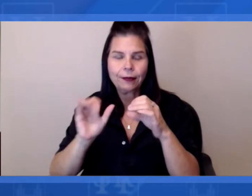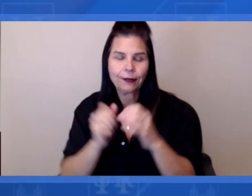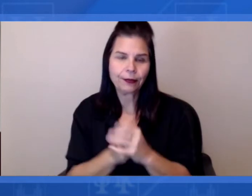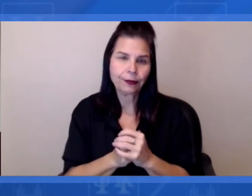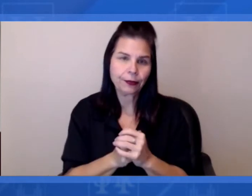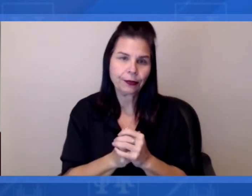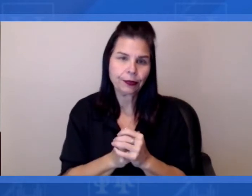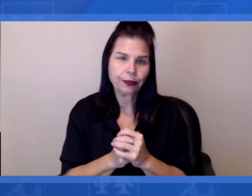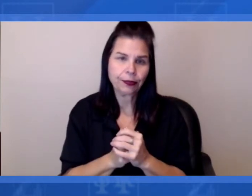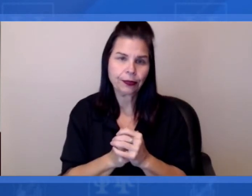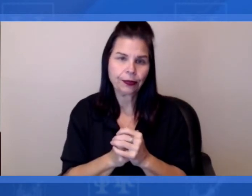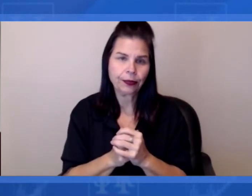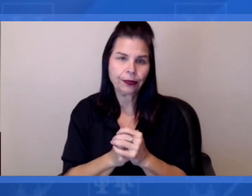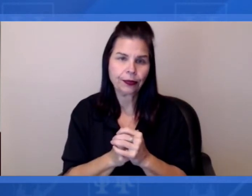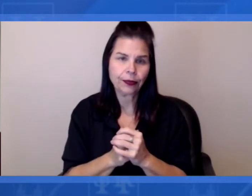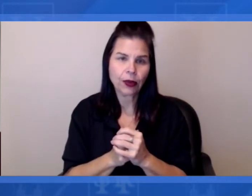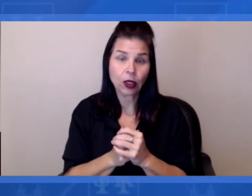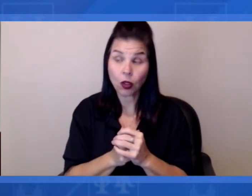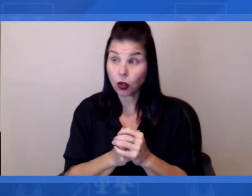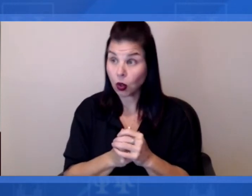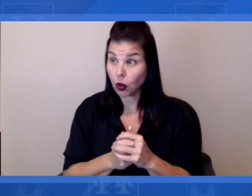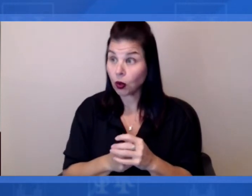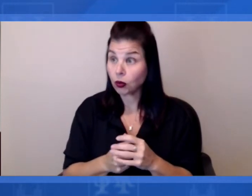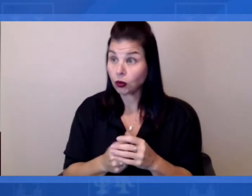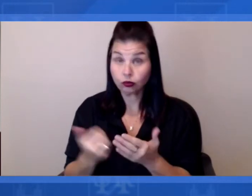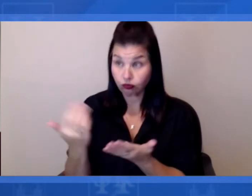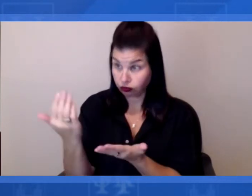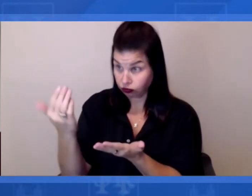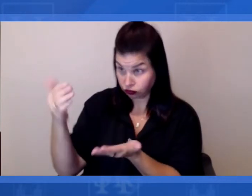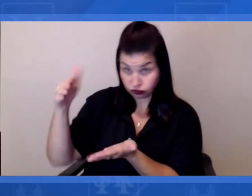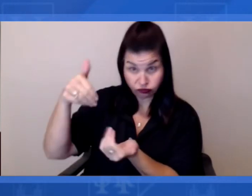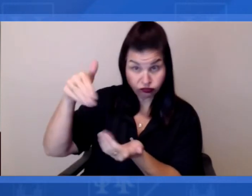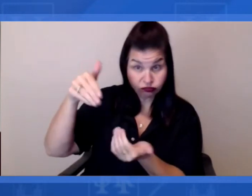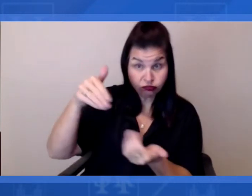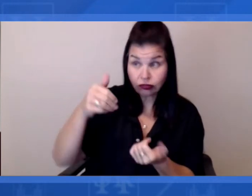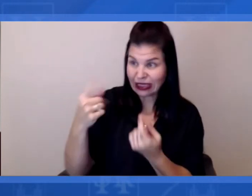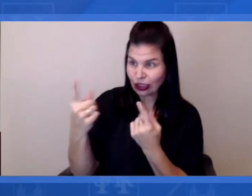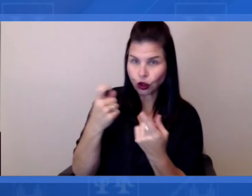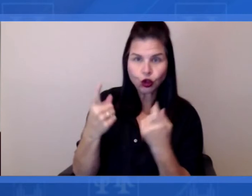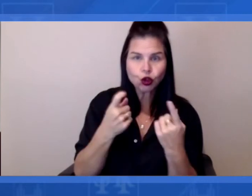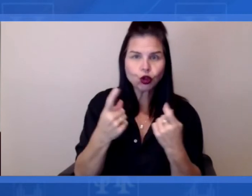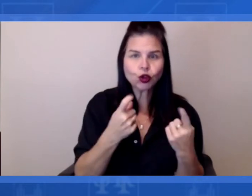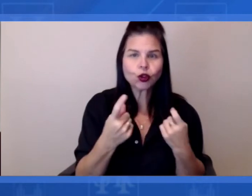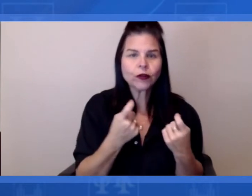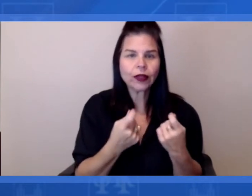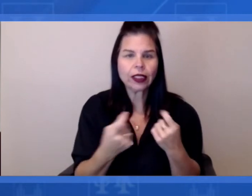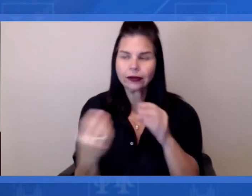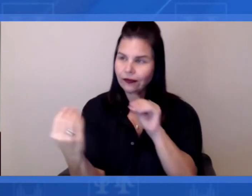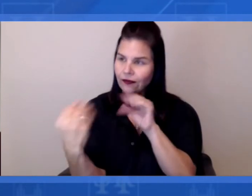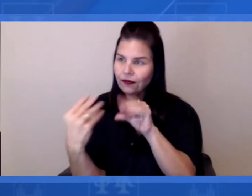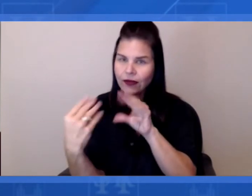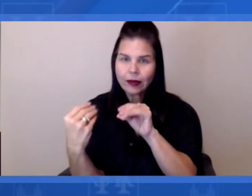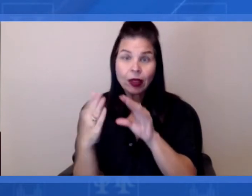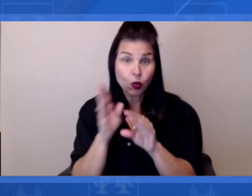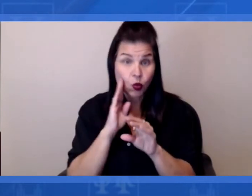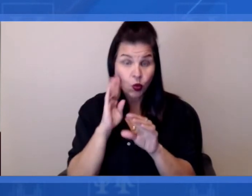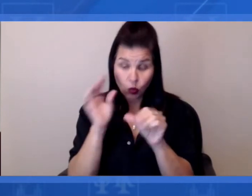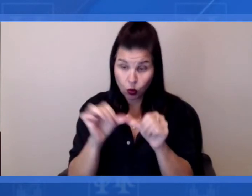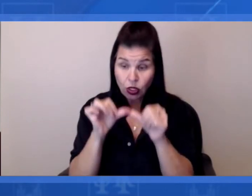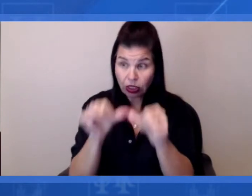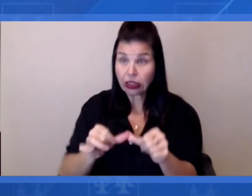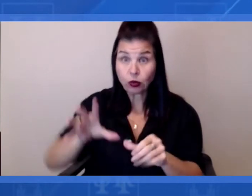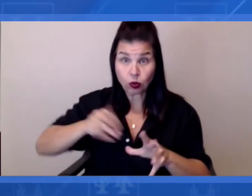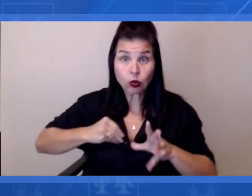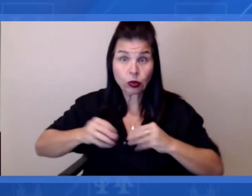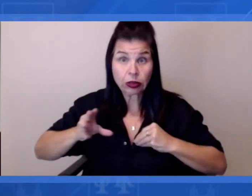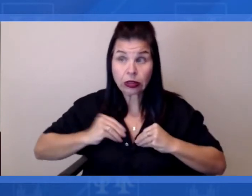We have been accepting survey responses and other feedback leading up to this meeting, and we will continue to accept